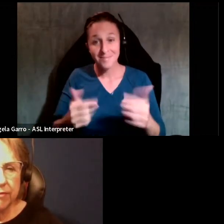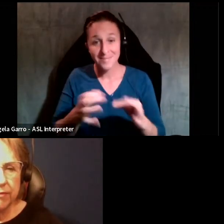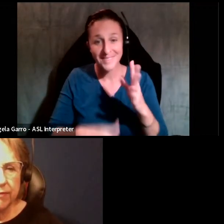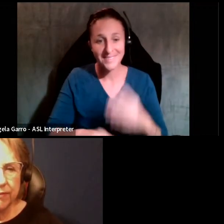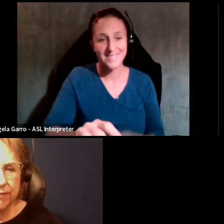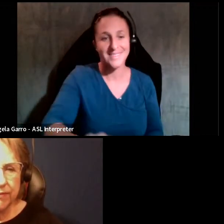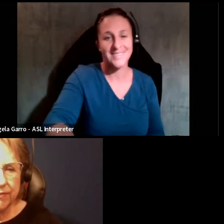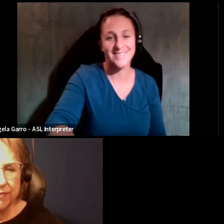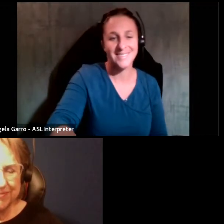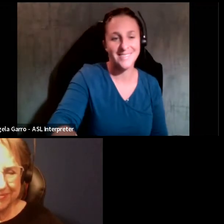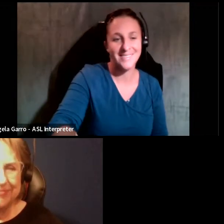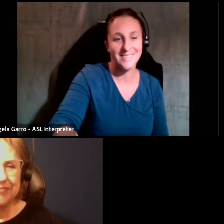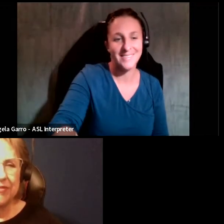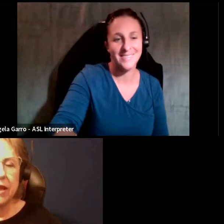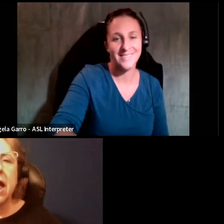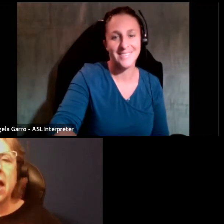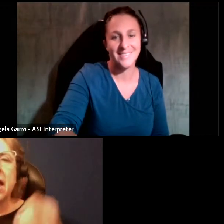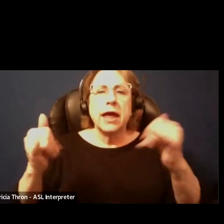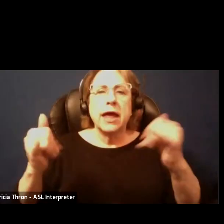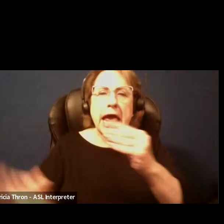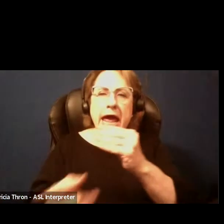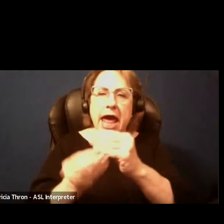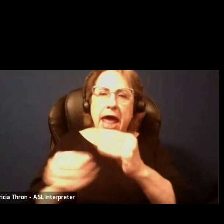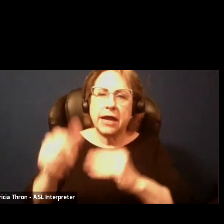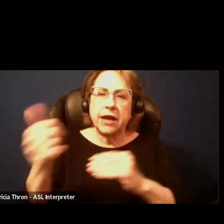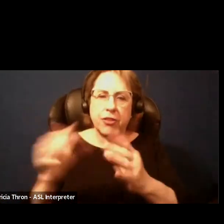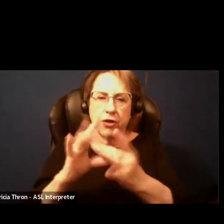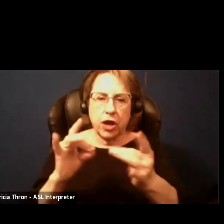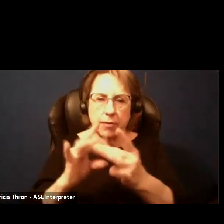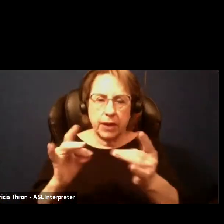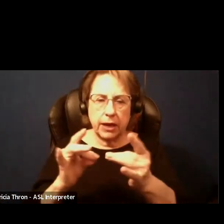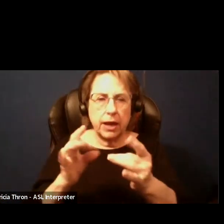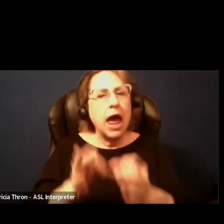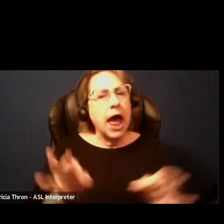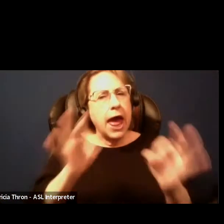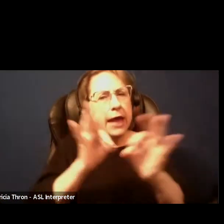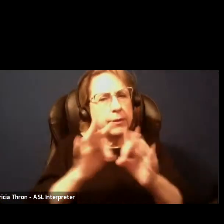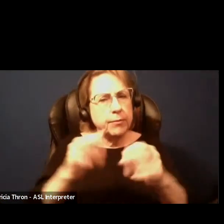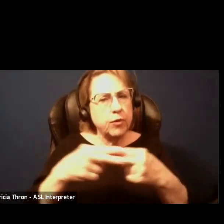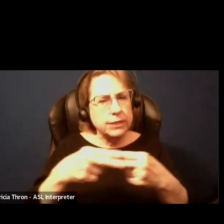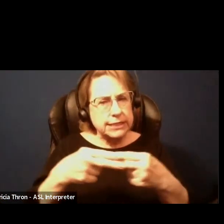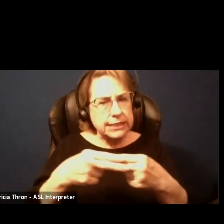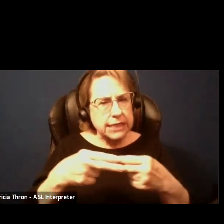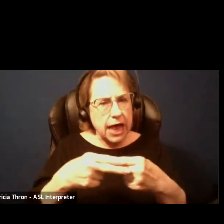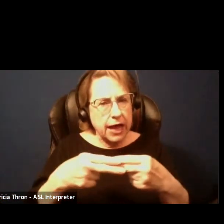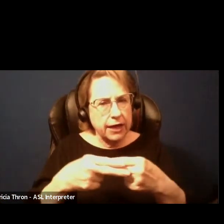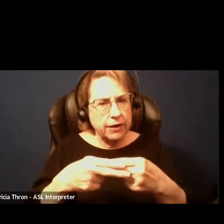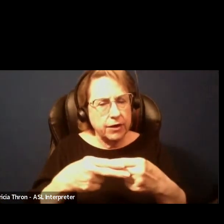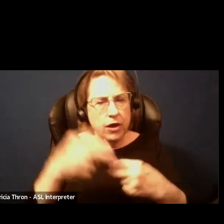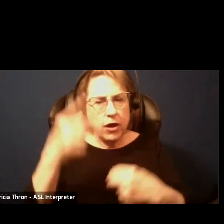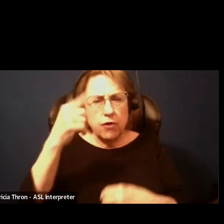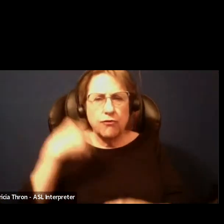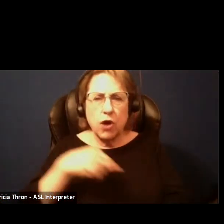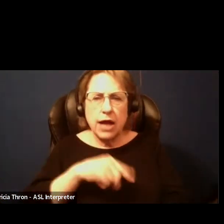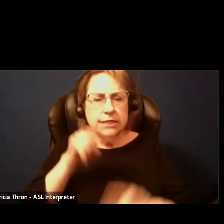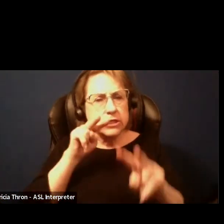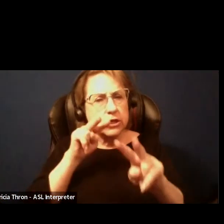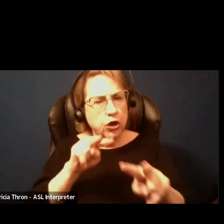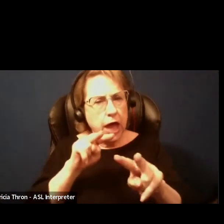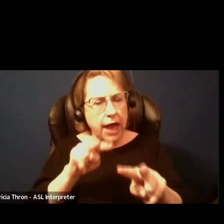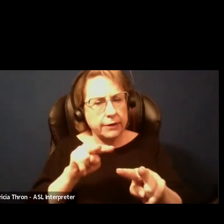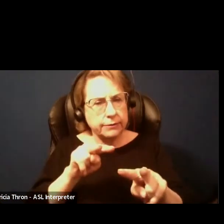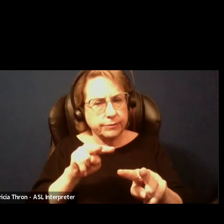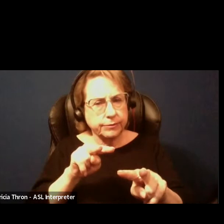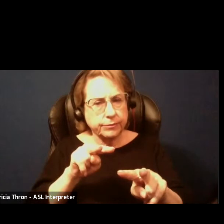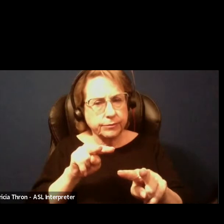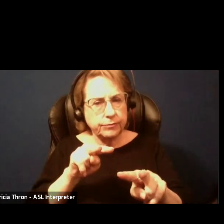Can I jump in with an additional comment? One of the important slides for us to look at is how some of